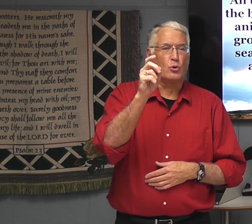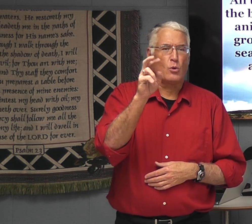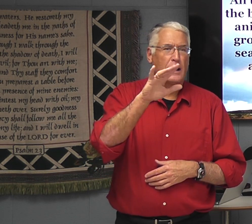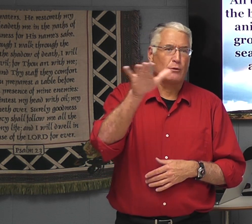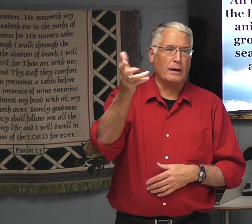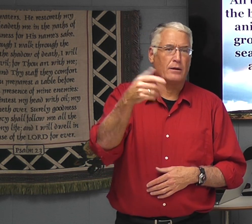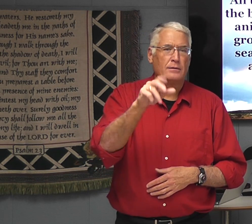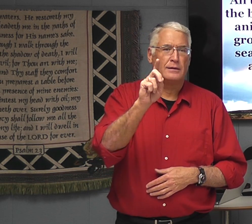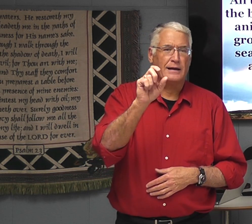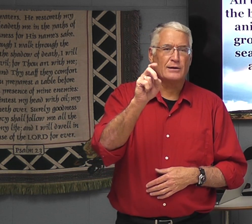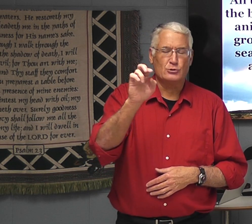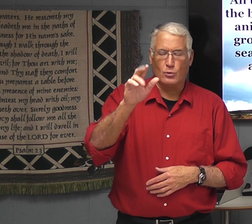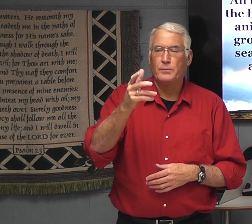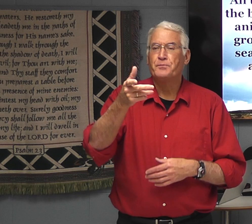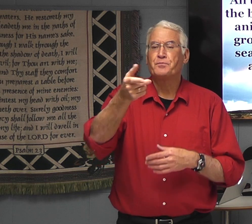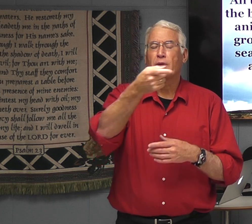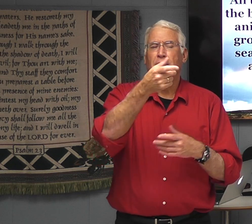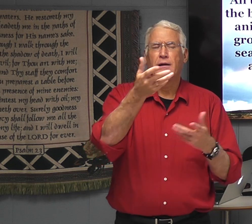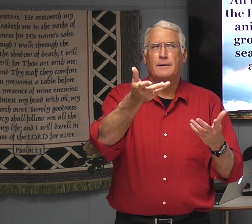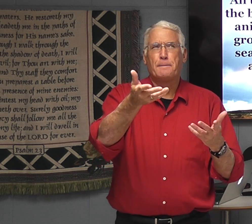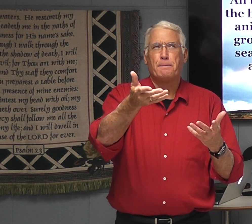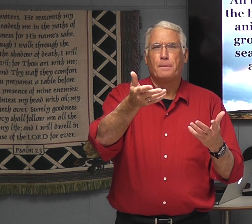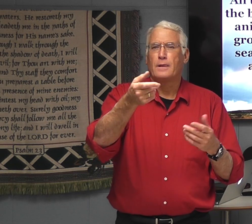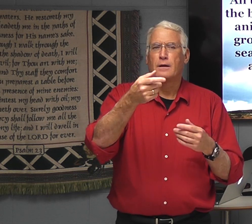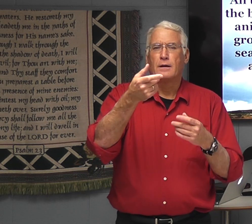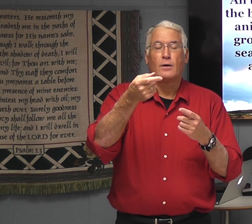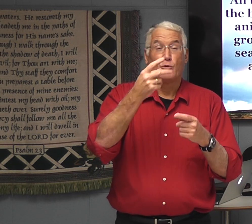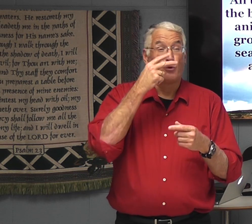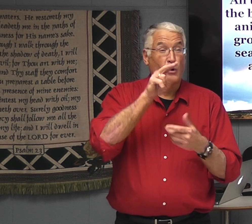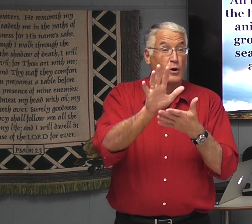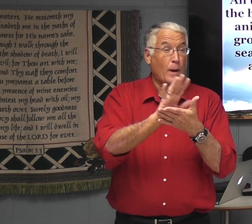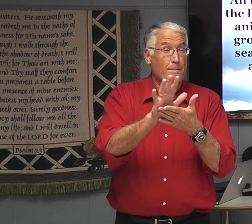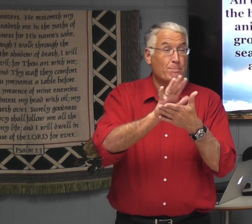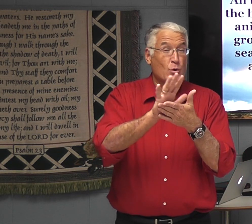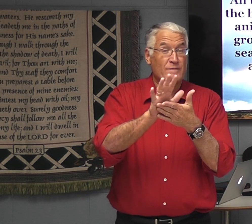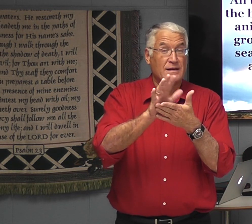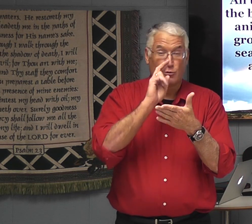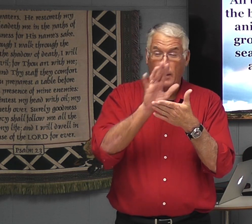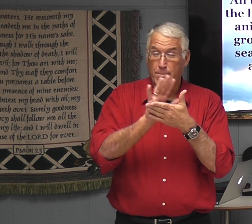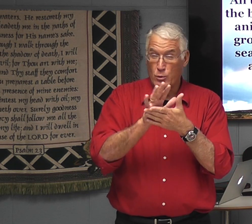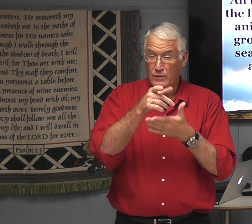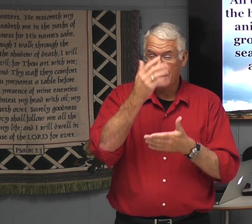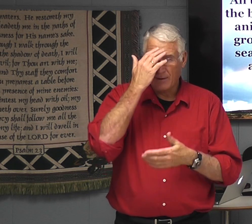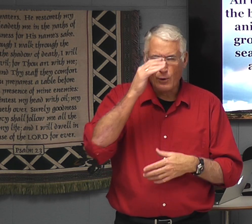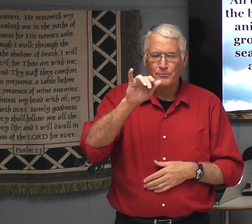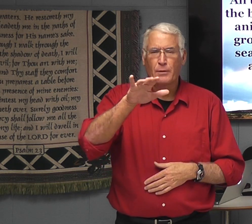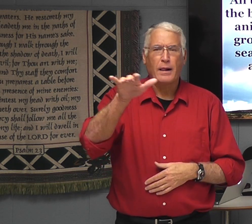Dinosaur. Oh, dinosaurs. Dinosaur. At the time of dinosaurs. Have you seen the